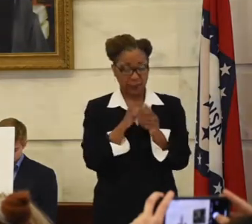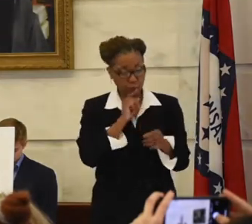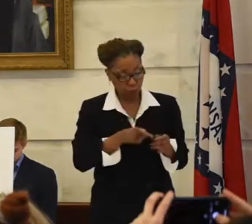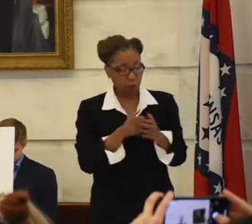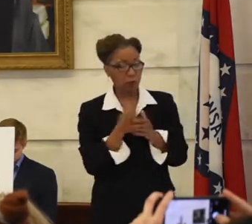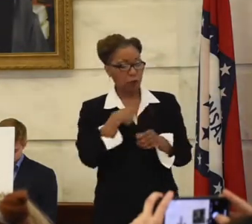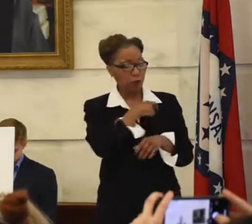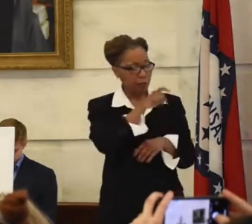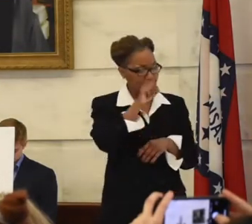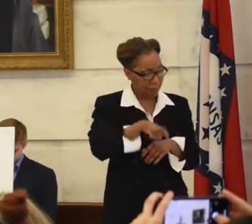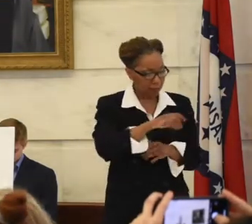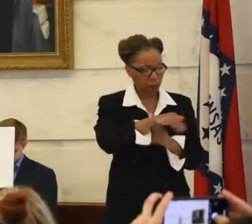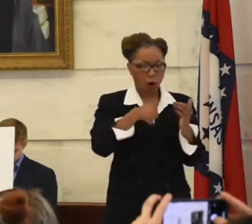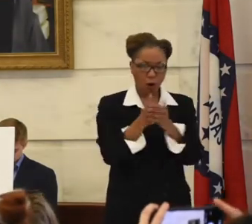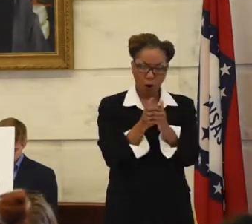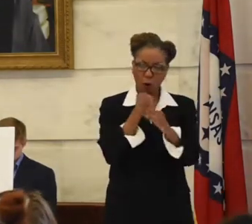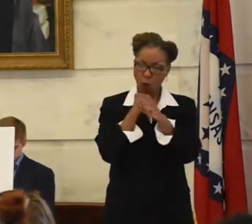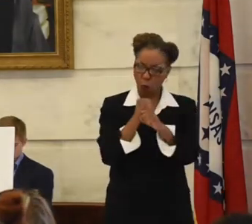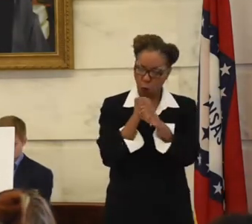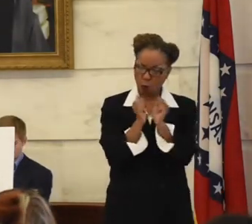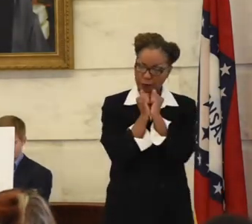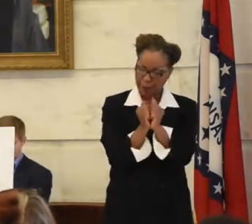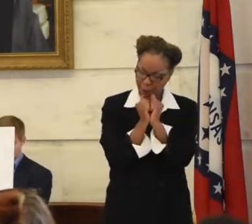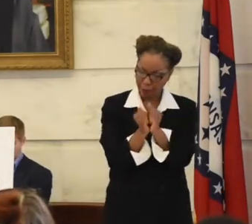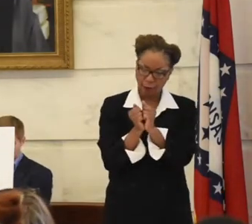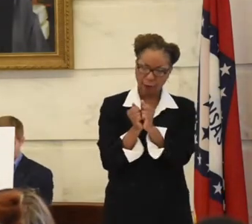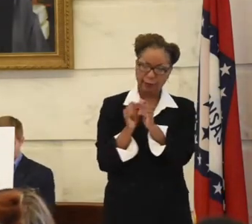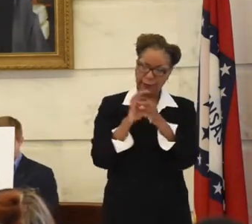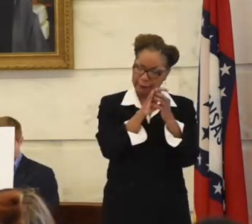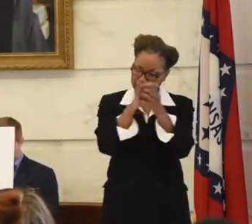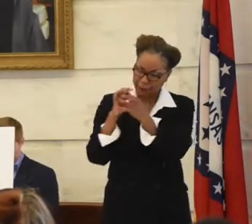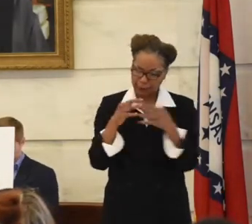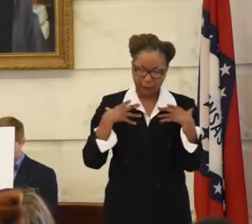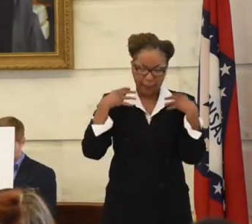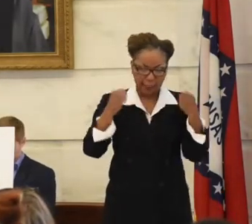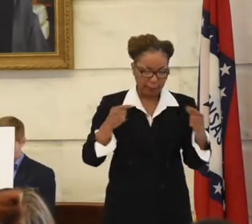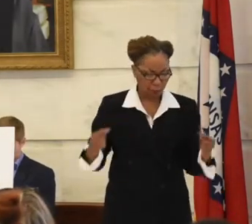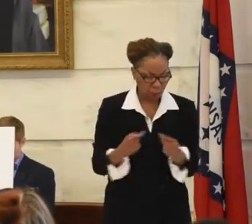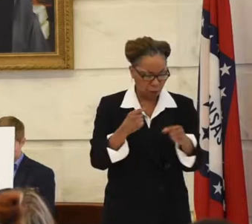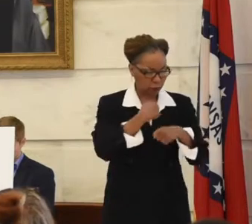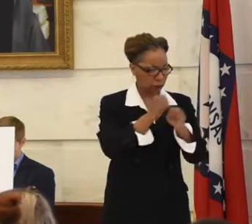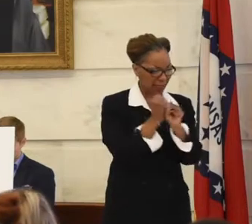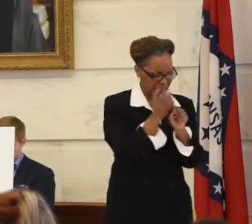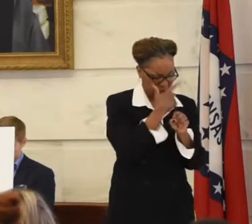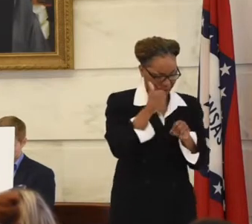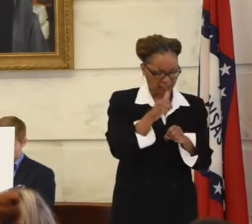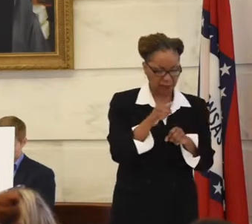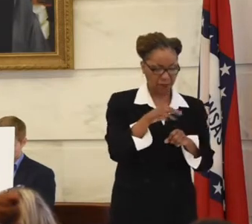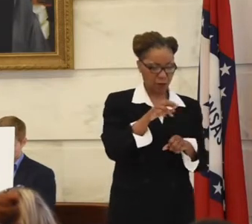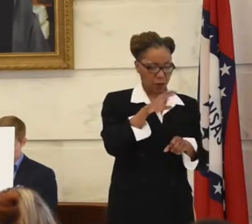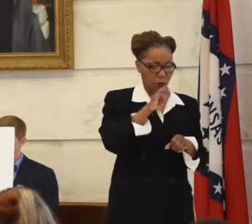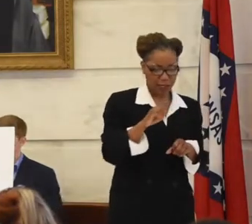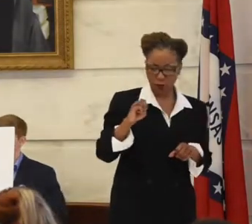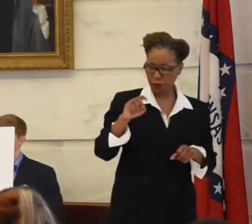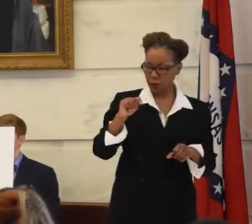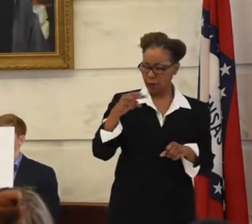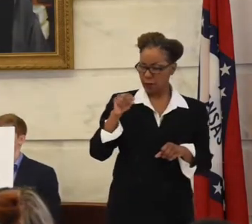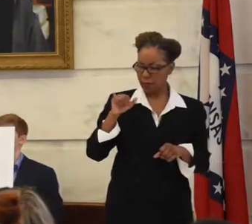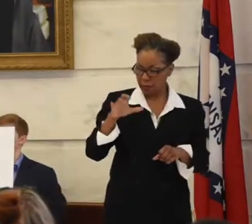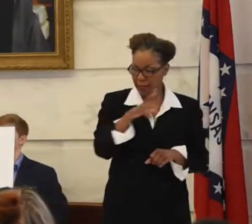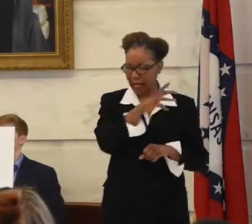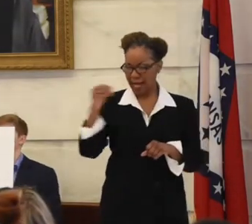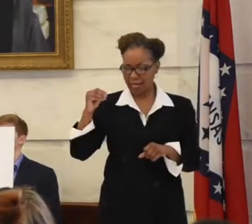whereas we must all work judiciously and earnestly to heal the wounds created by racial, ethnic, and